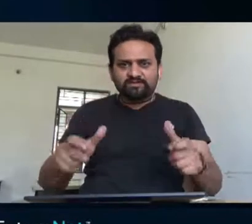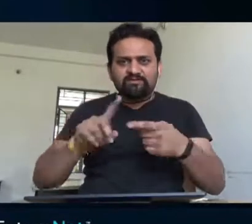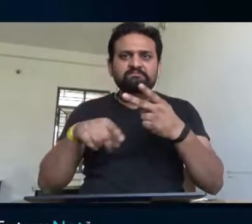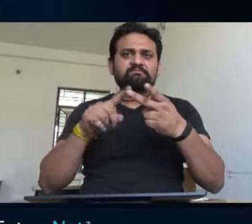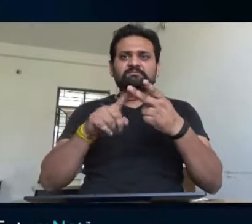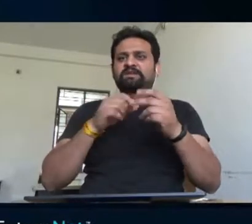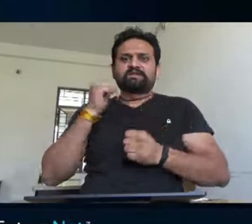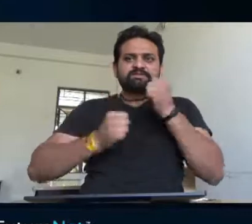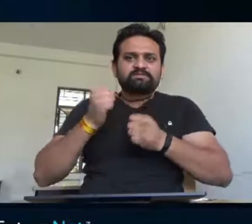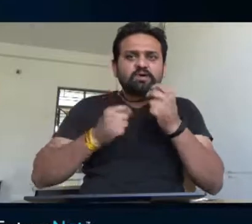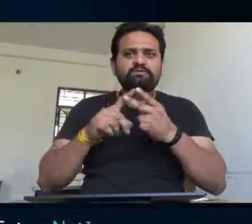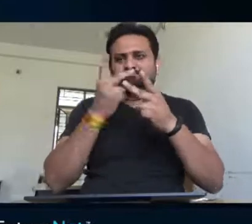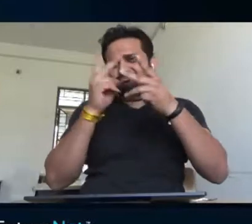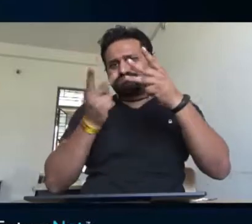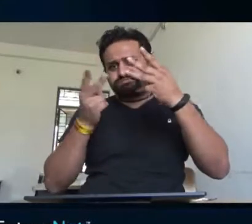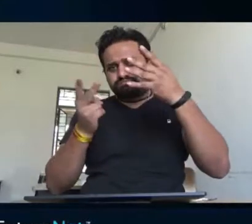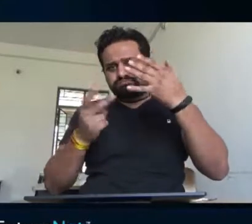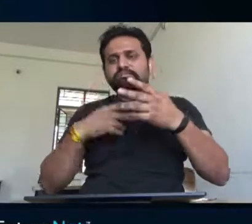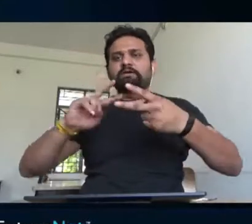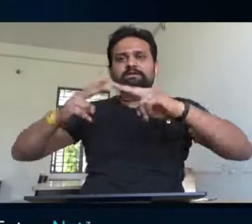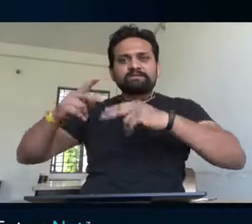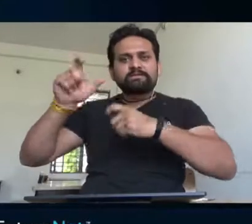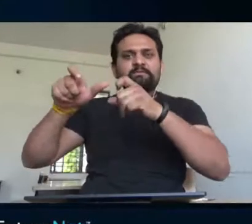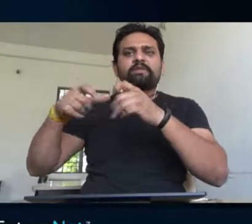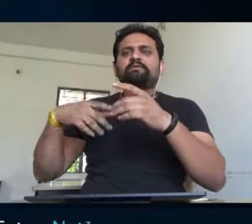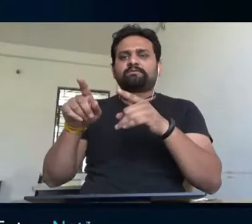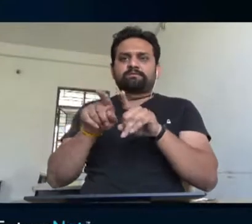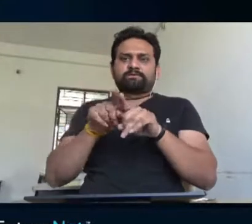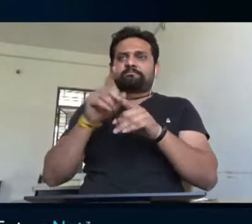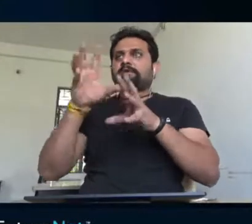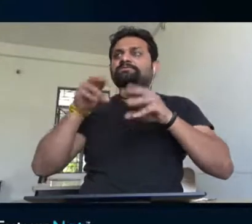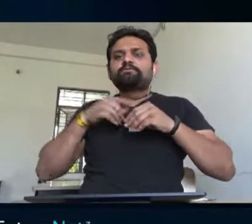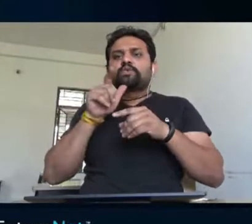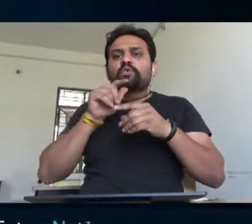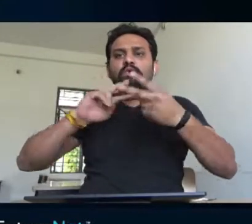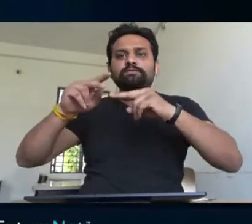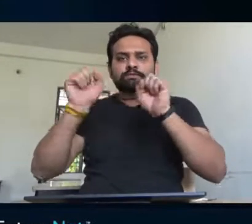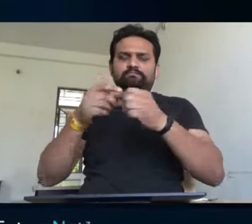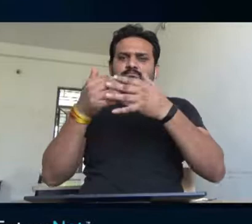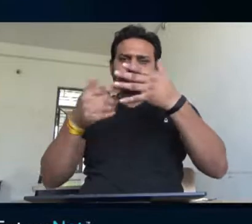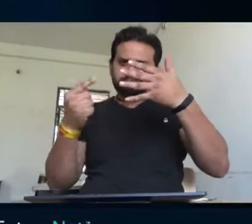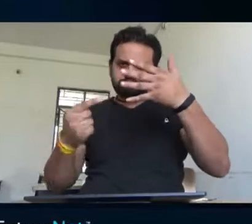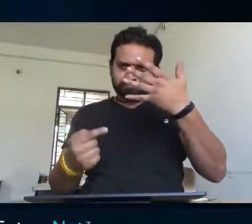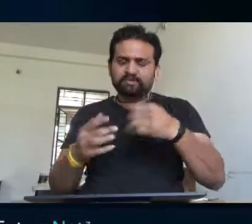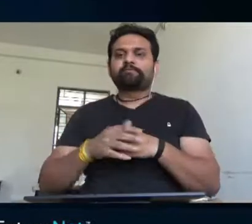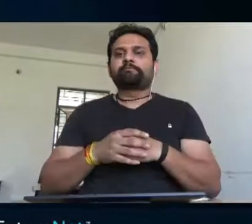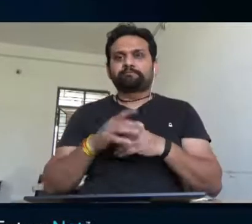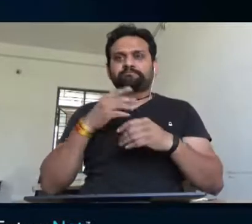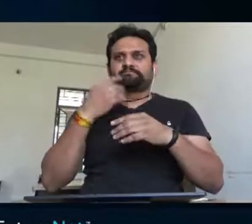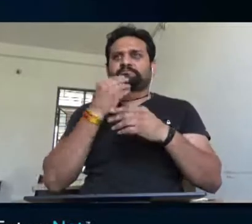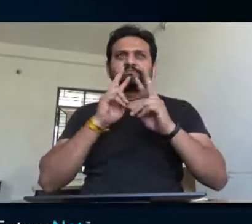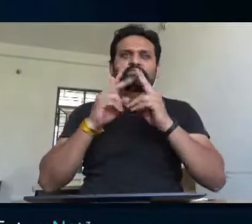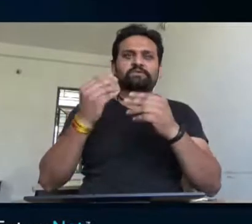about events, and many more exchanges, accepting points. All these are the terms for the next, I think, about